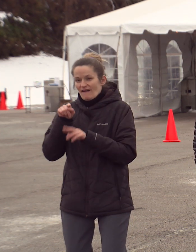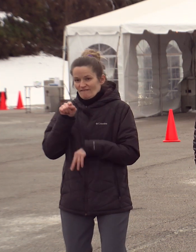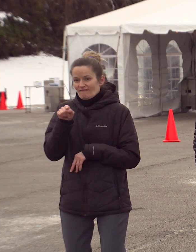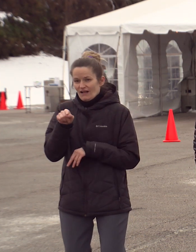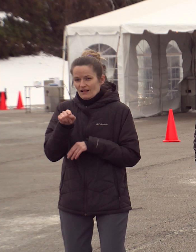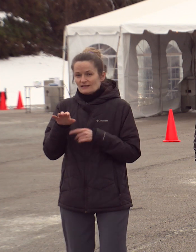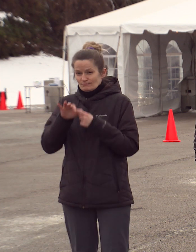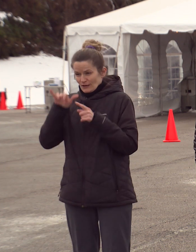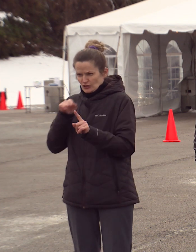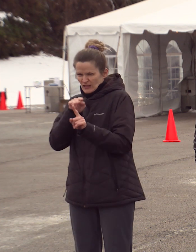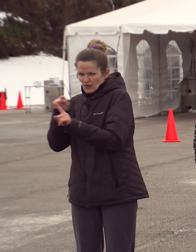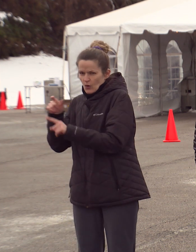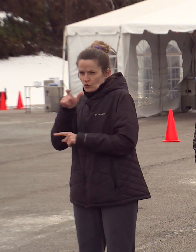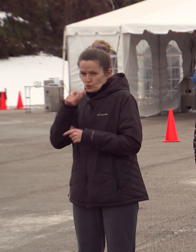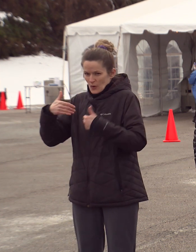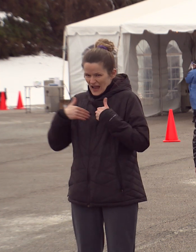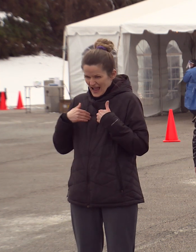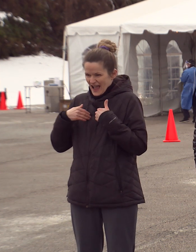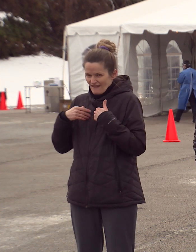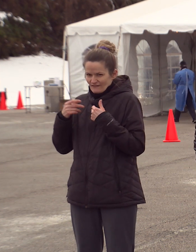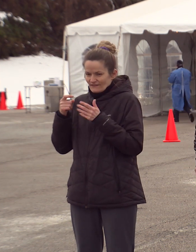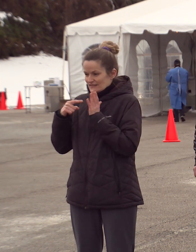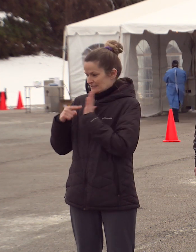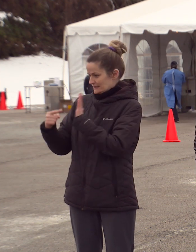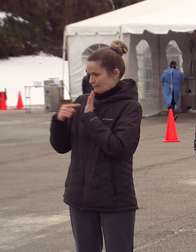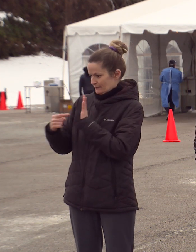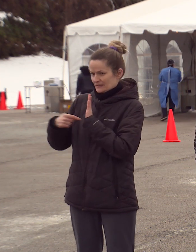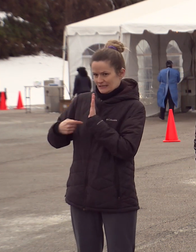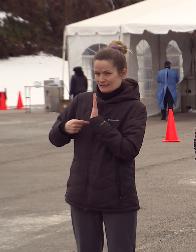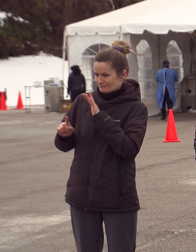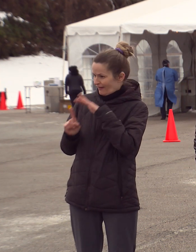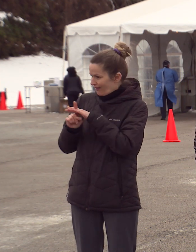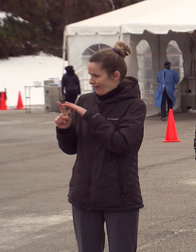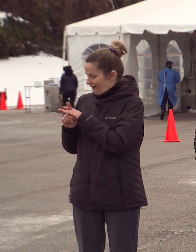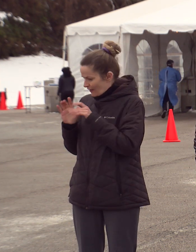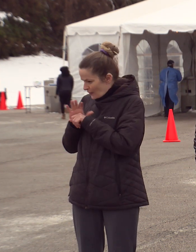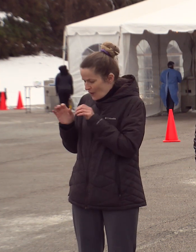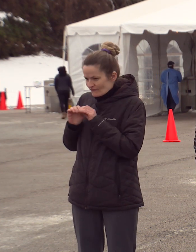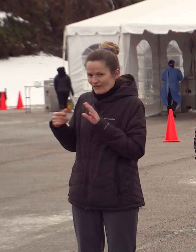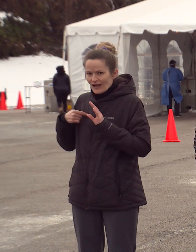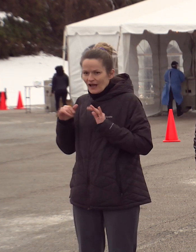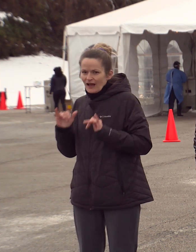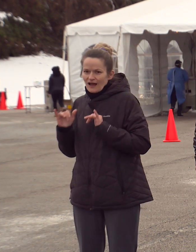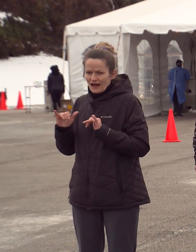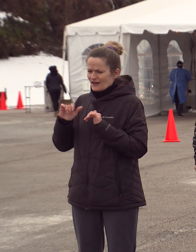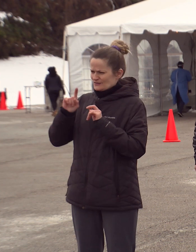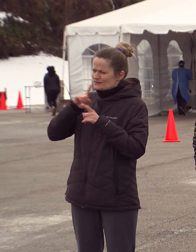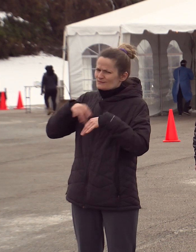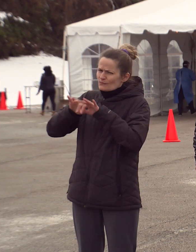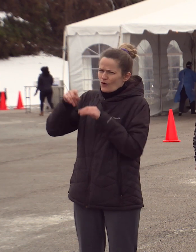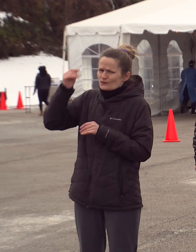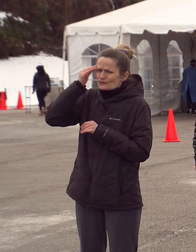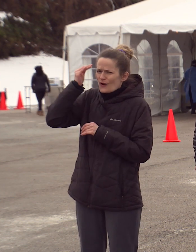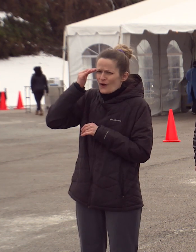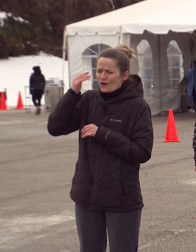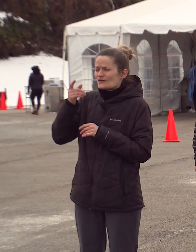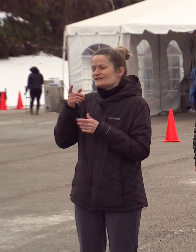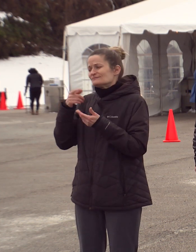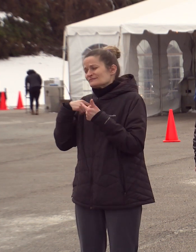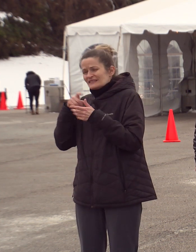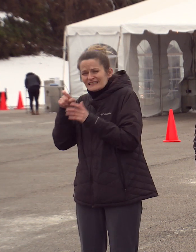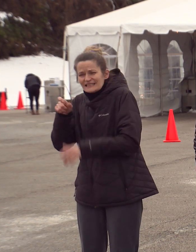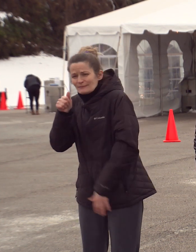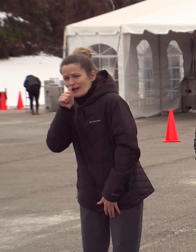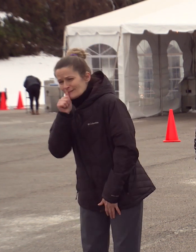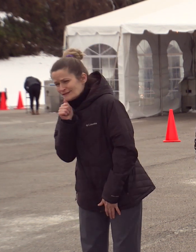right? It's about making that mark as well. It is frustrating. We know we're going to have to be patient, right? This testing, waiting